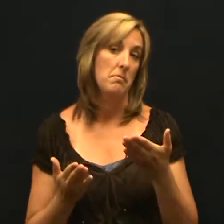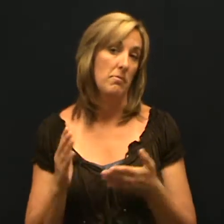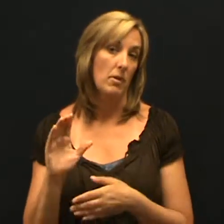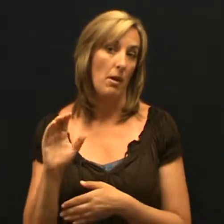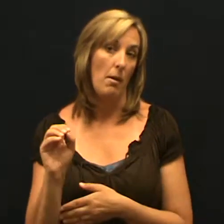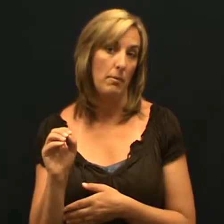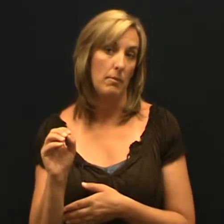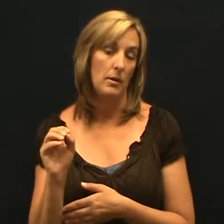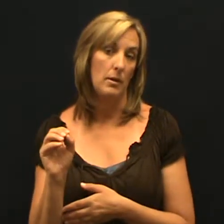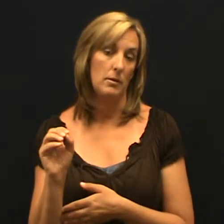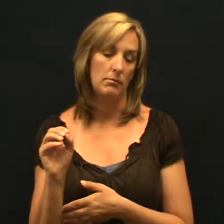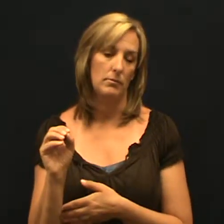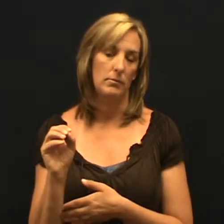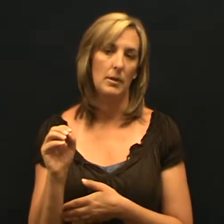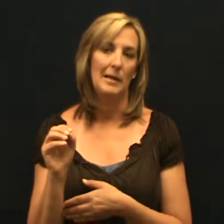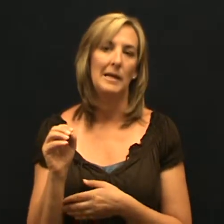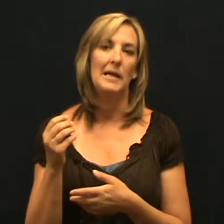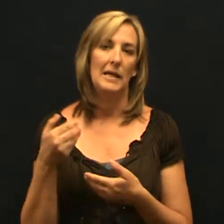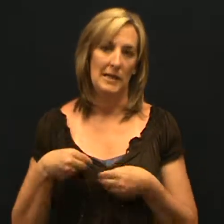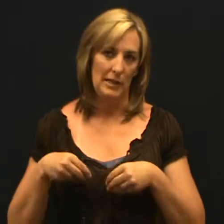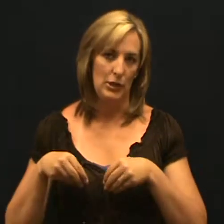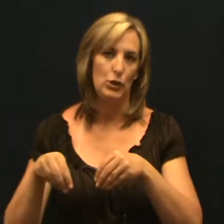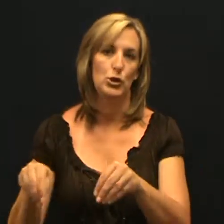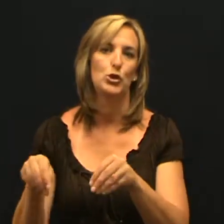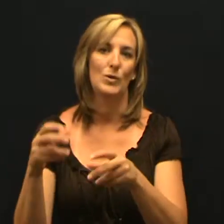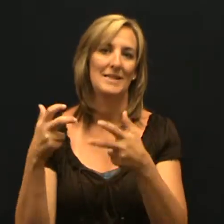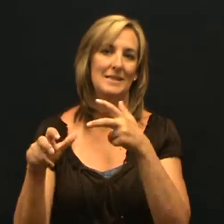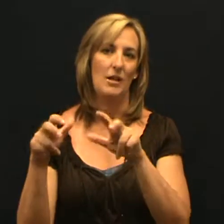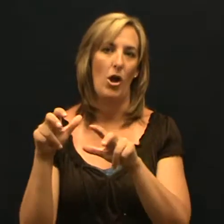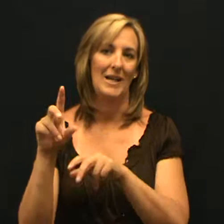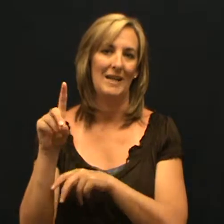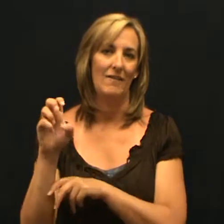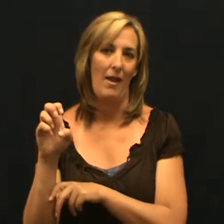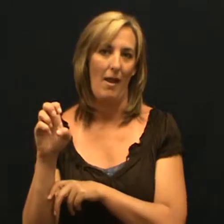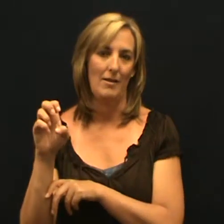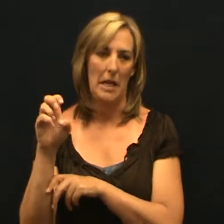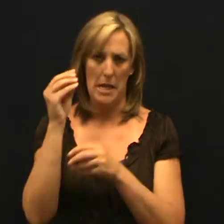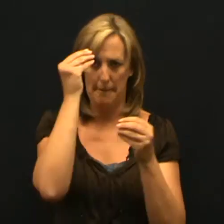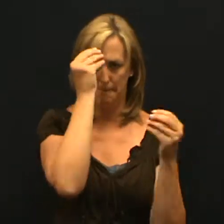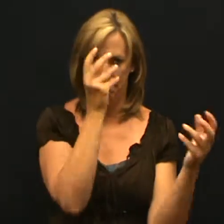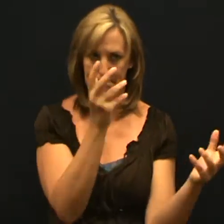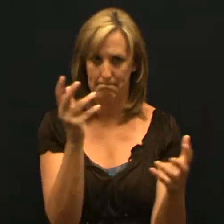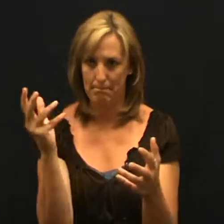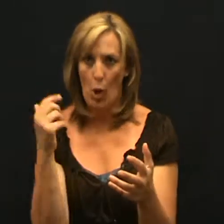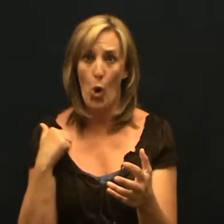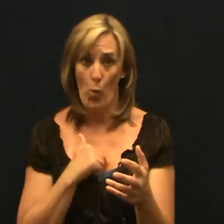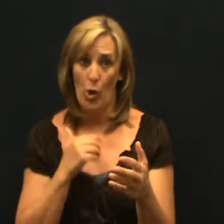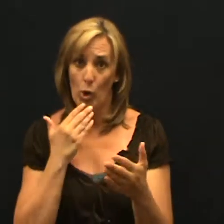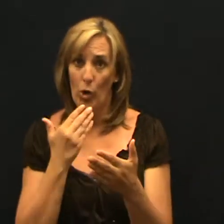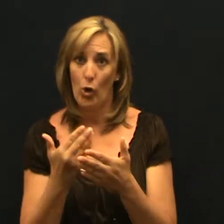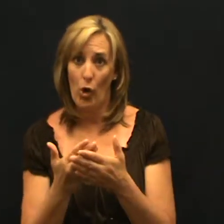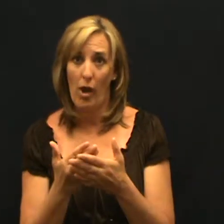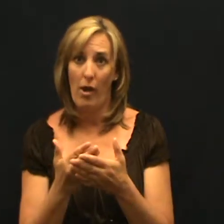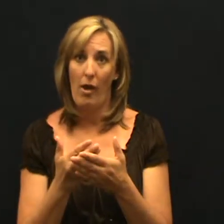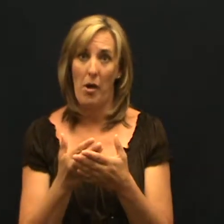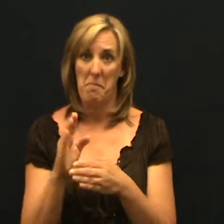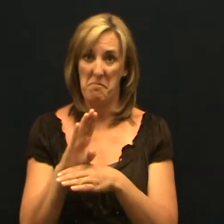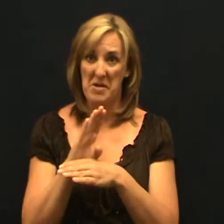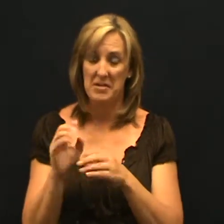dividend just to kind of signal, yeah, we're doing good things. Here's a dividend. We expect we're going to